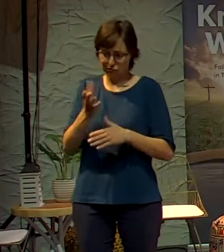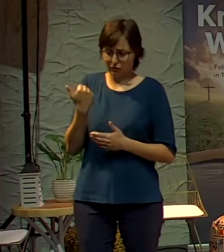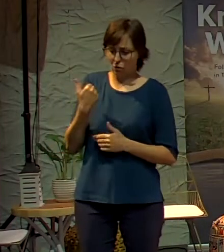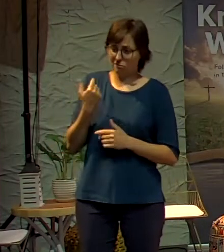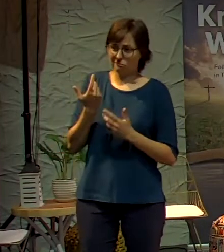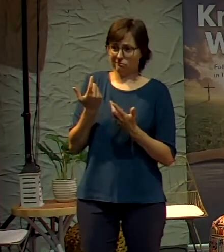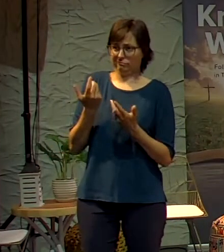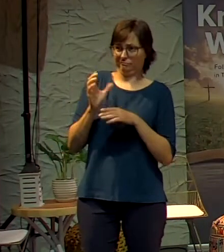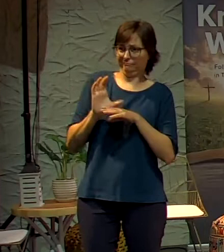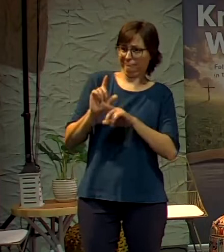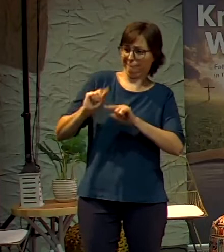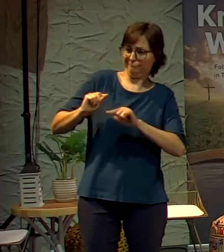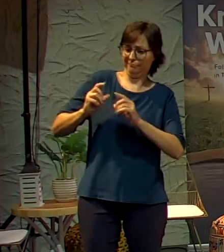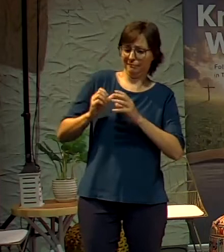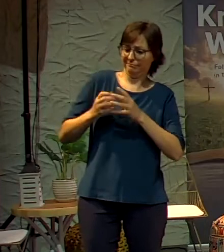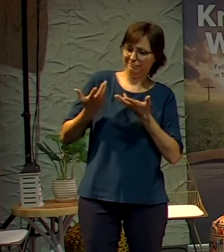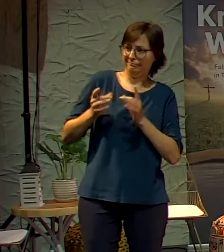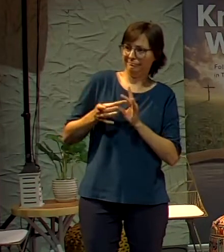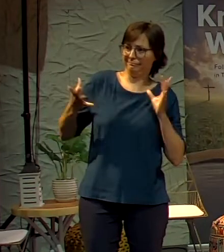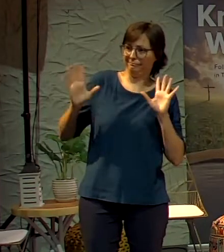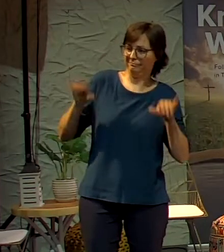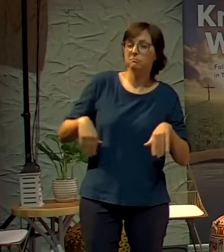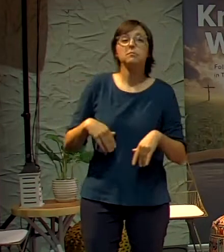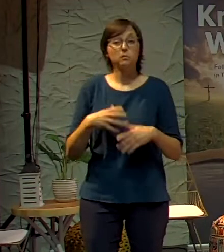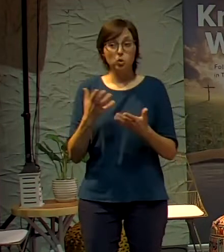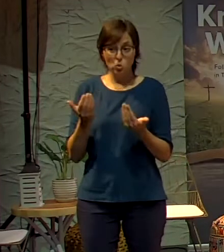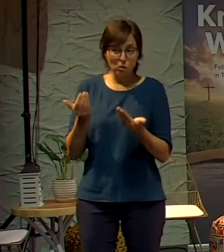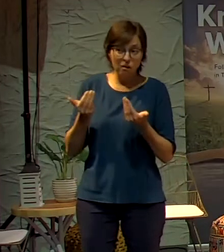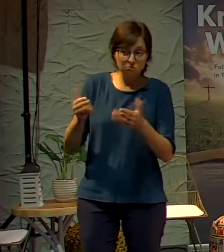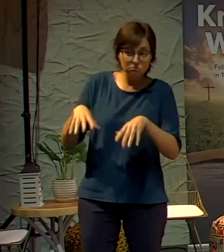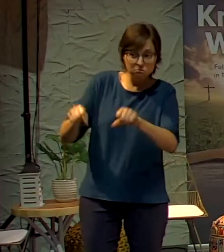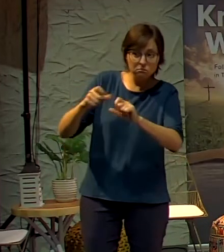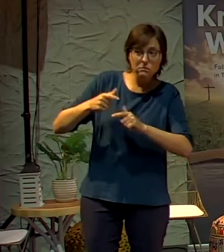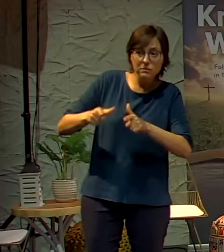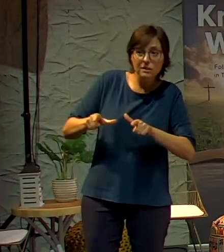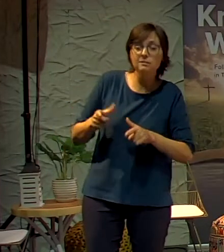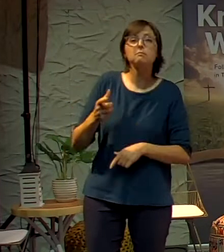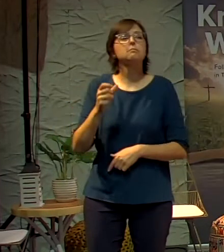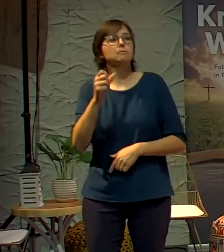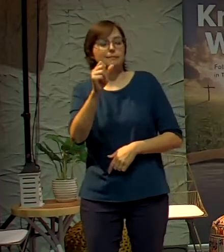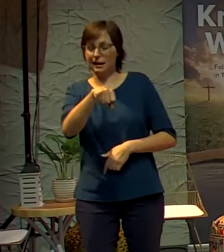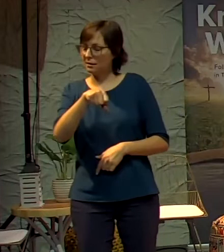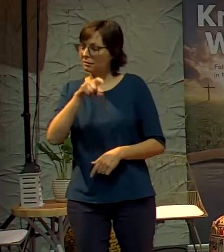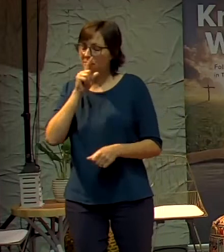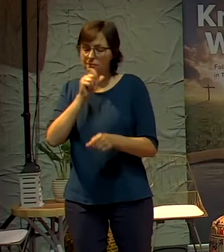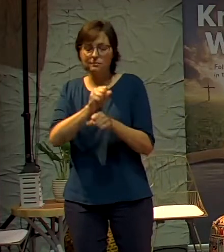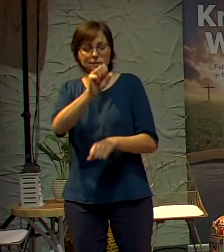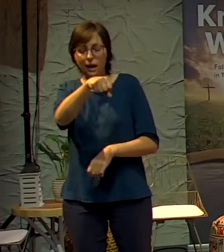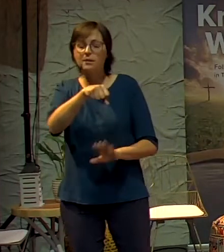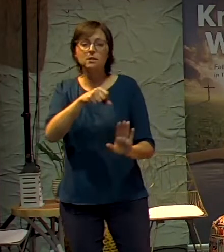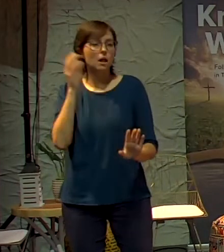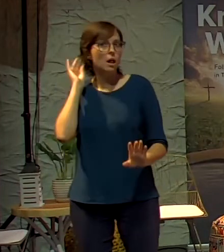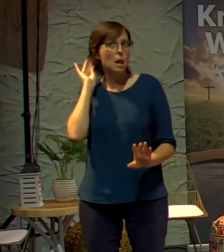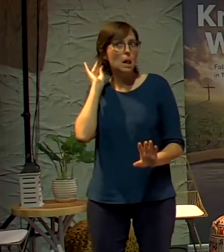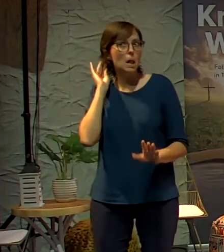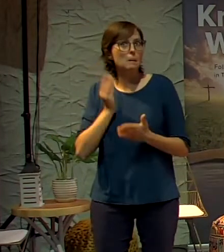whatever reason. Do you still want it? I said, yes, absolutely. Of course, in the back of my mind going, I don't